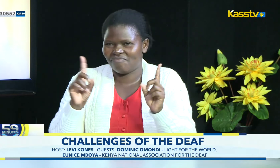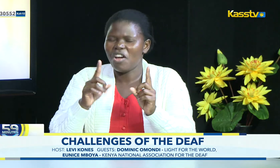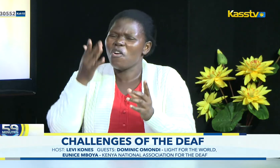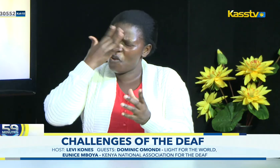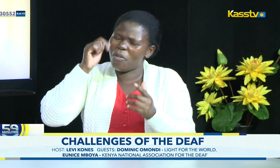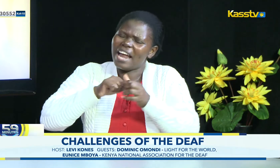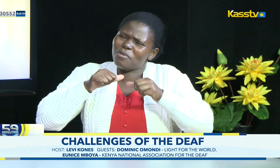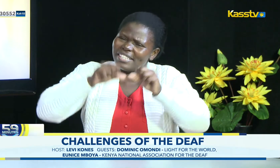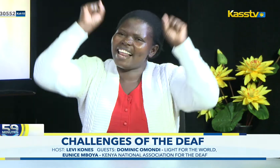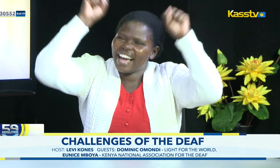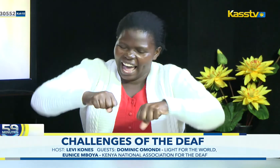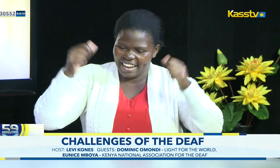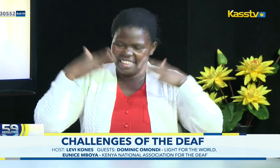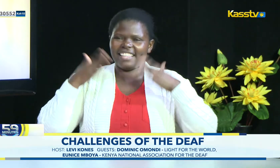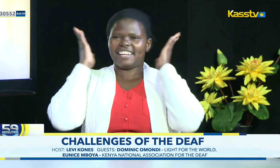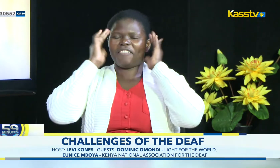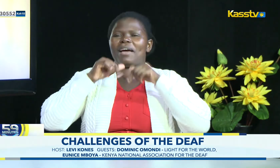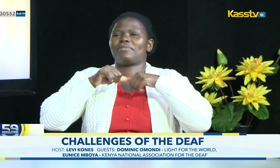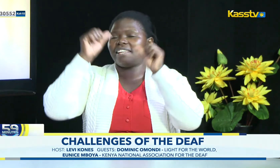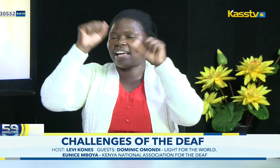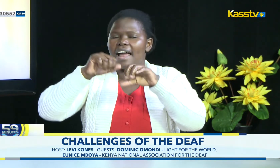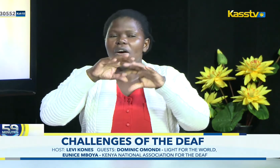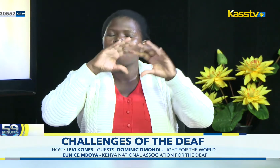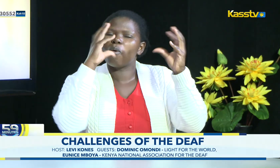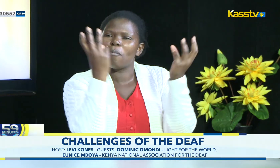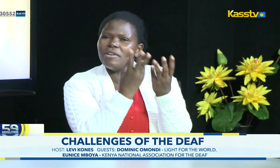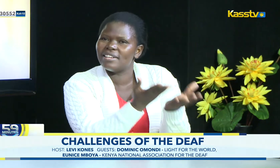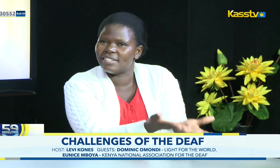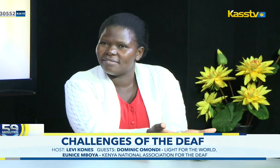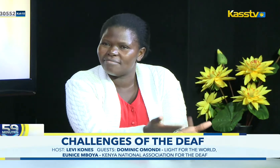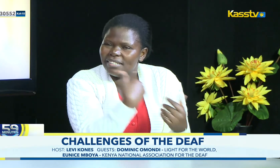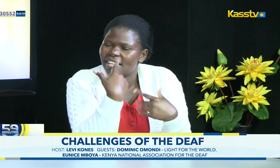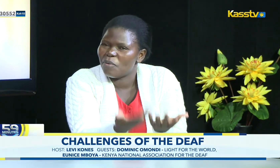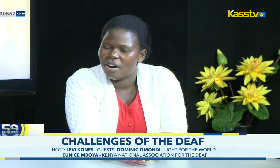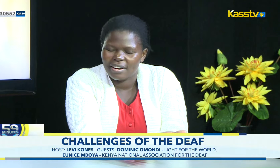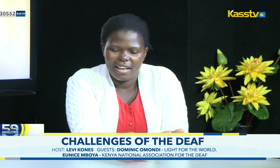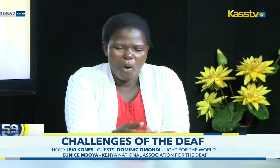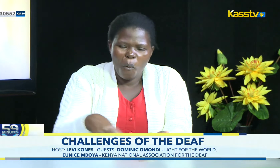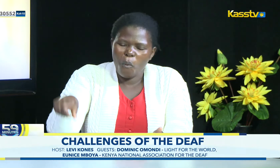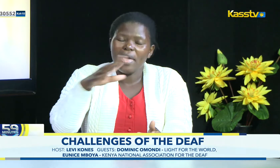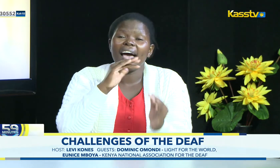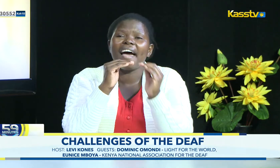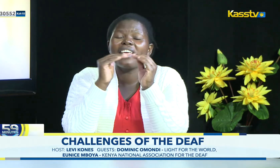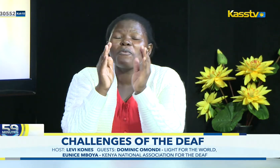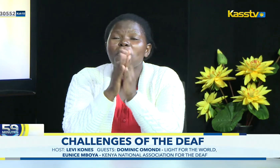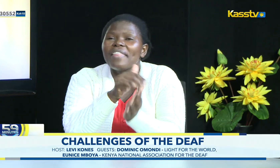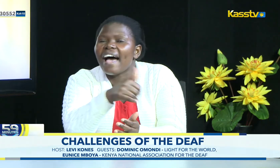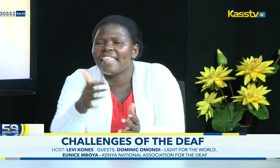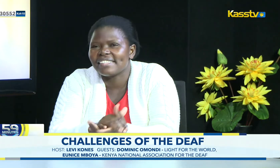go on with your life. Because I believe you can. Me as a deaf person, I believe I can, right? We are